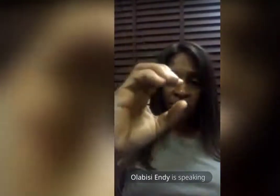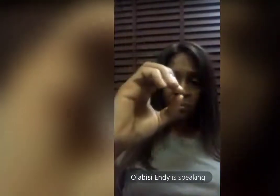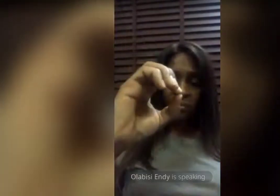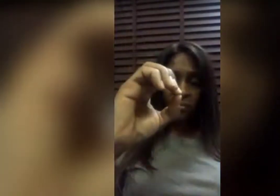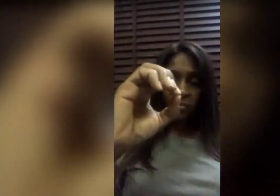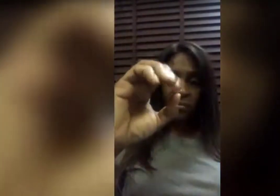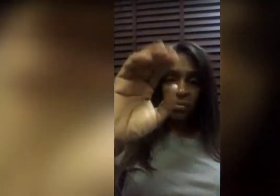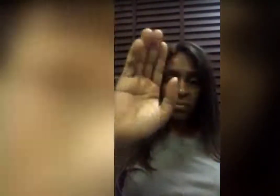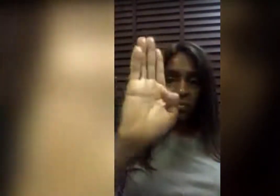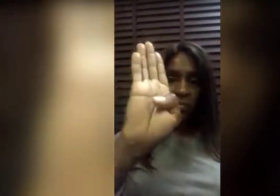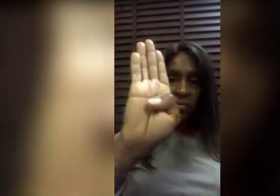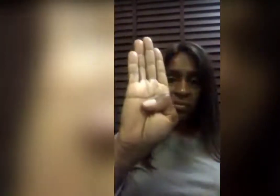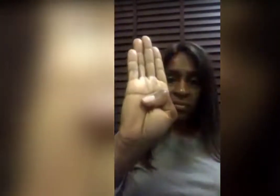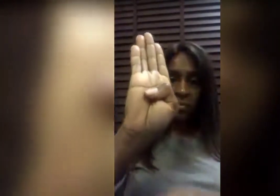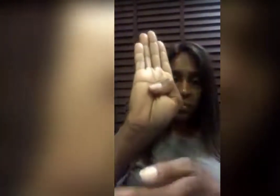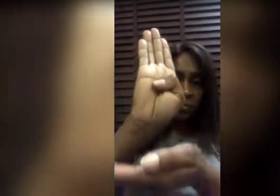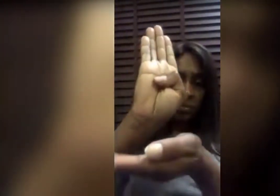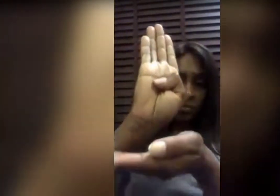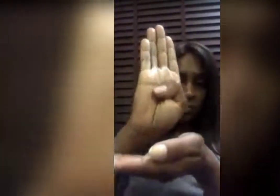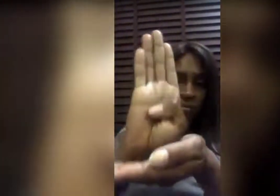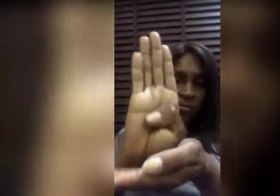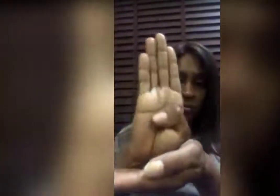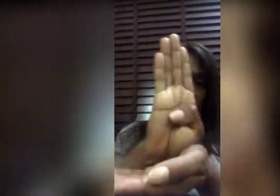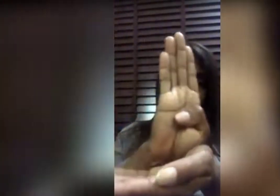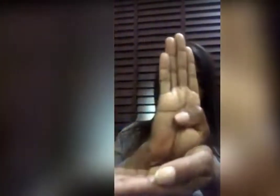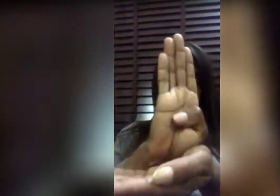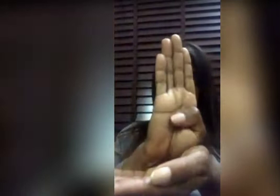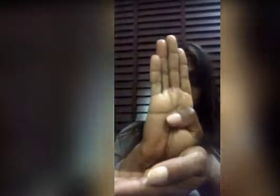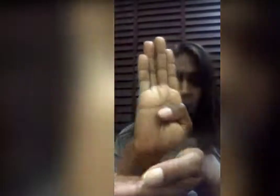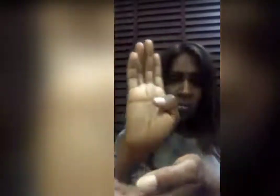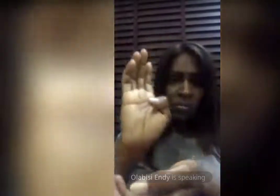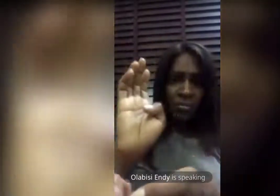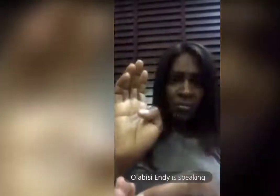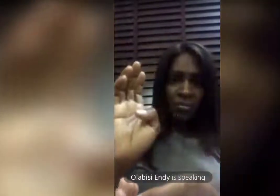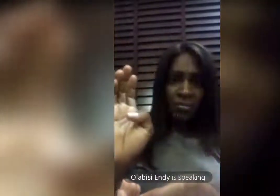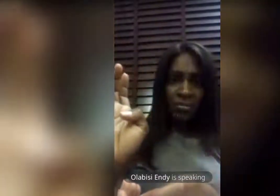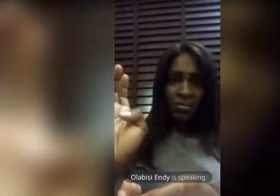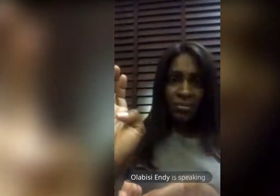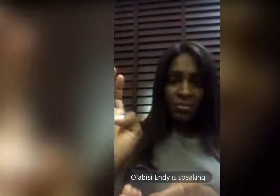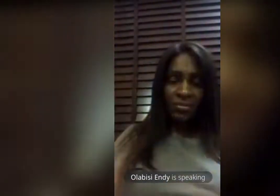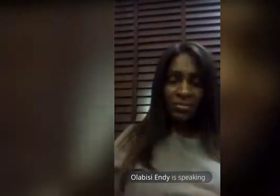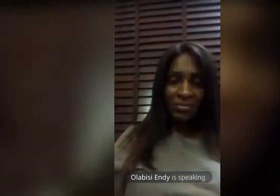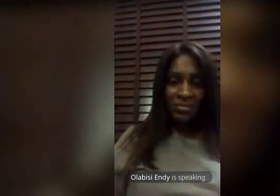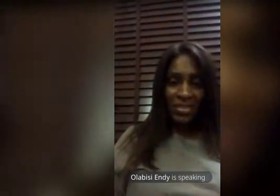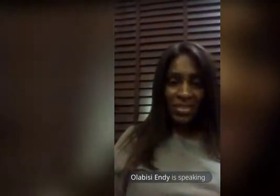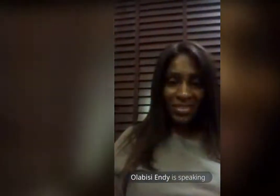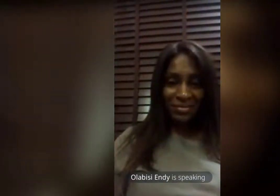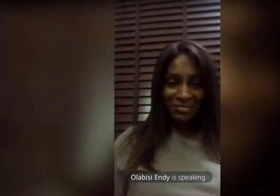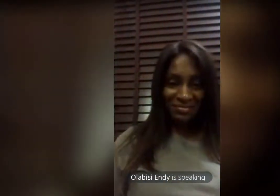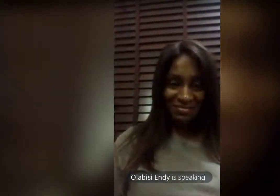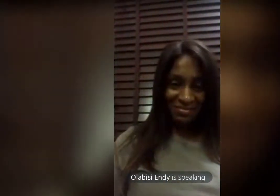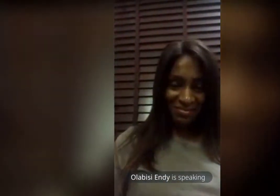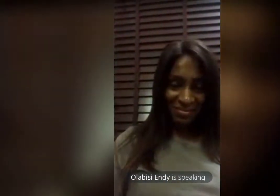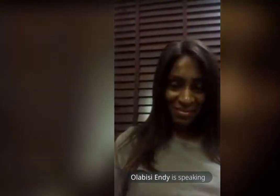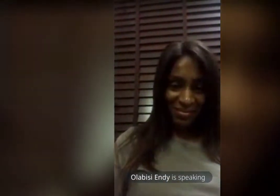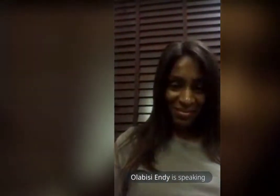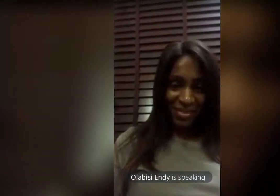Beautiful, beautiful. It's okay that way. But within the context, people will understand that you're signing 30 billion. And I